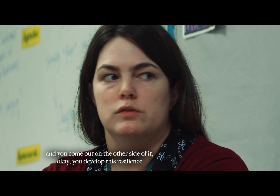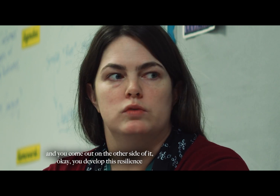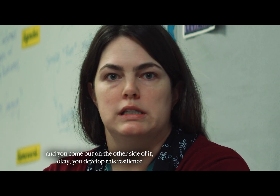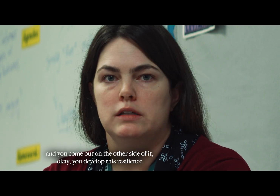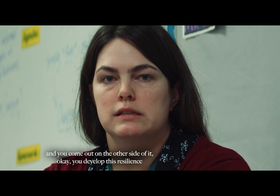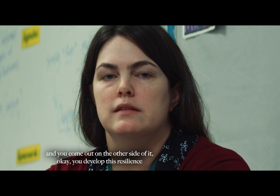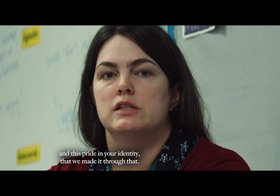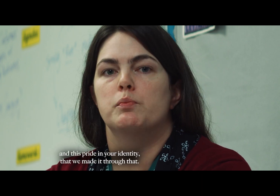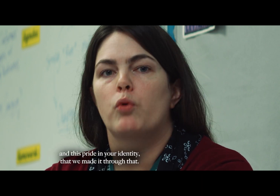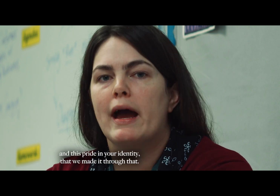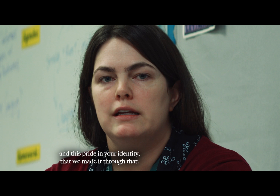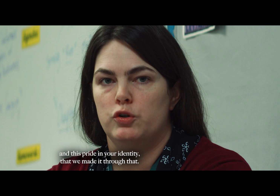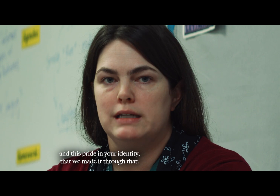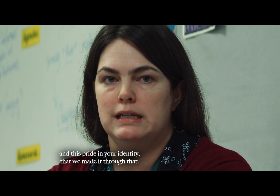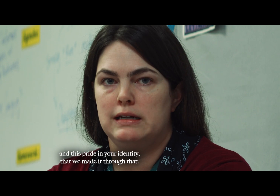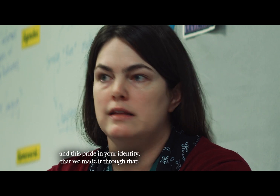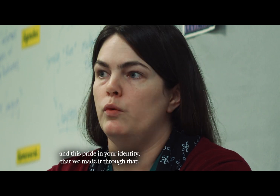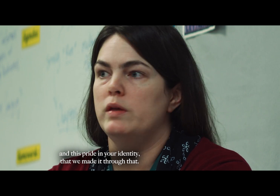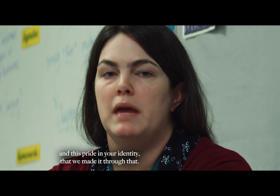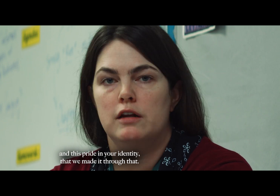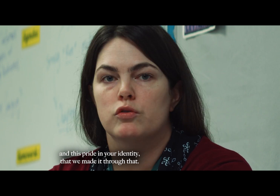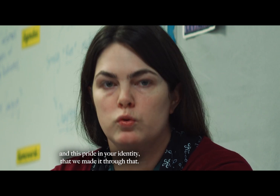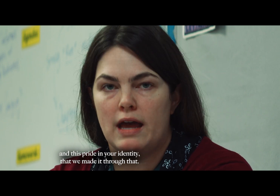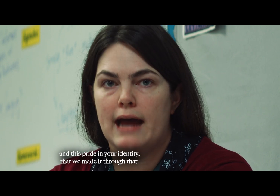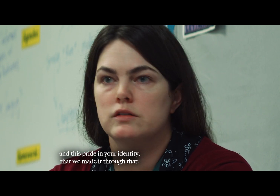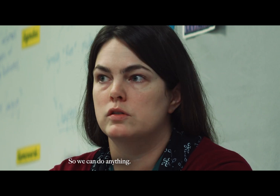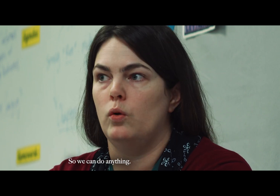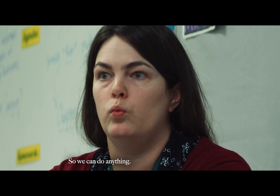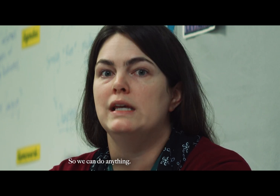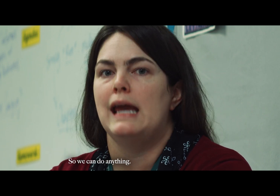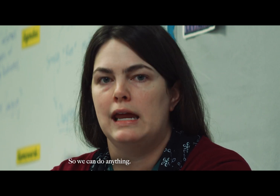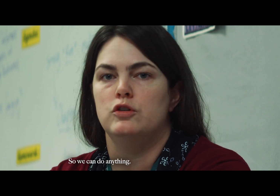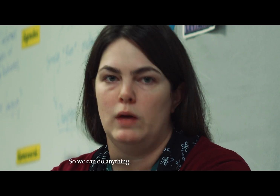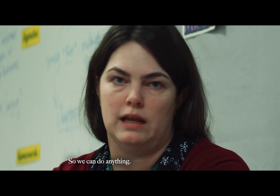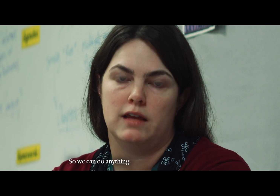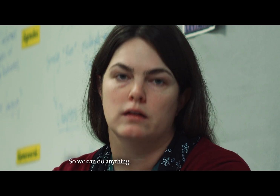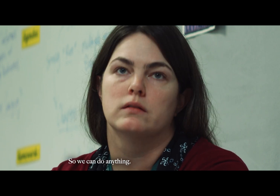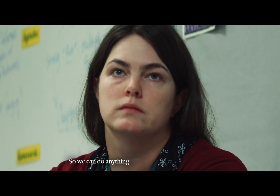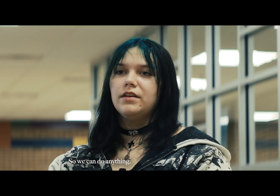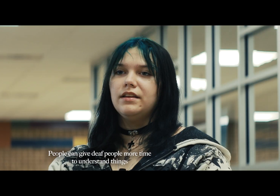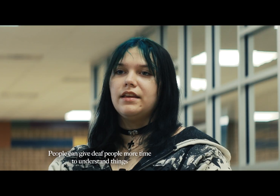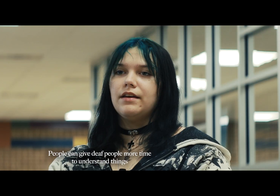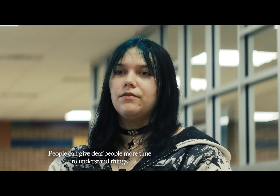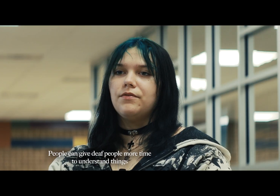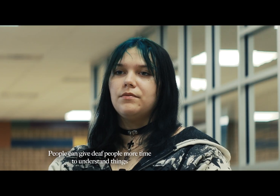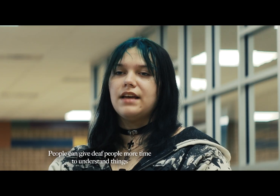this resilience and this pride in your identity that we made it through that, so we can do anything. People can give